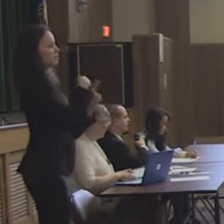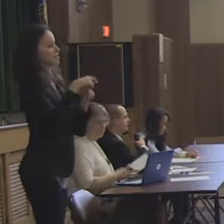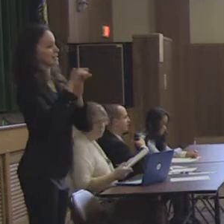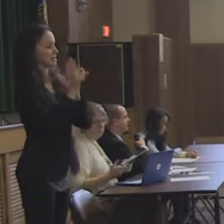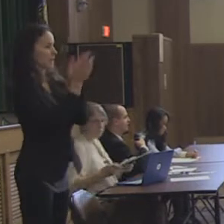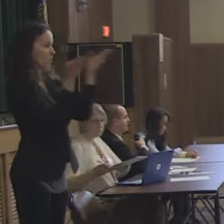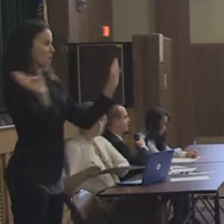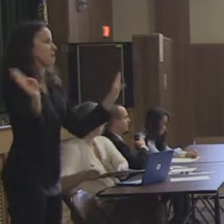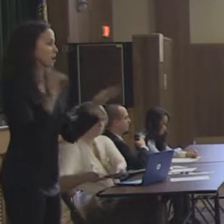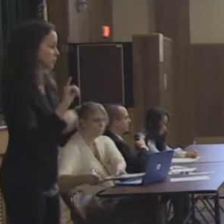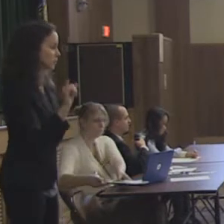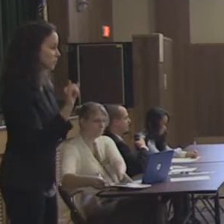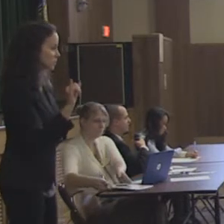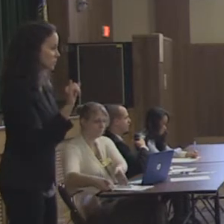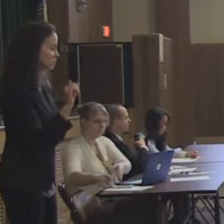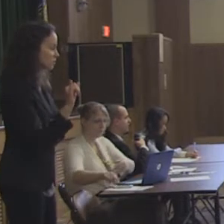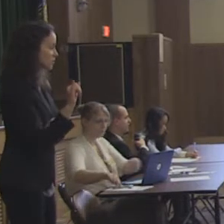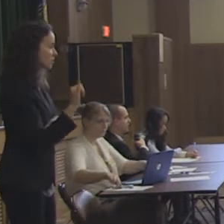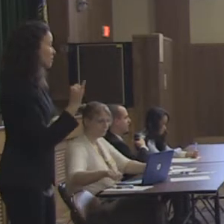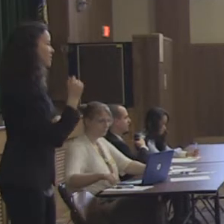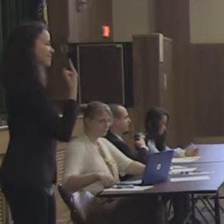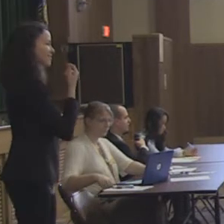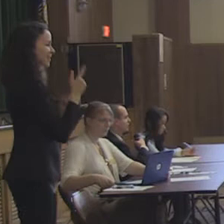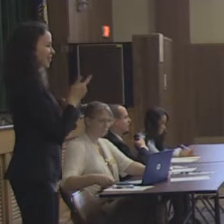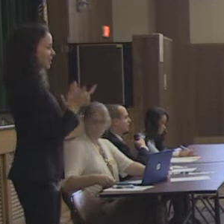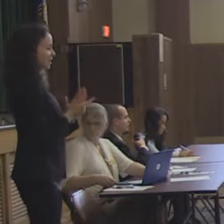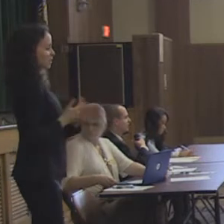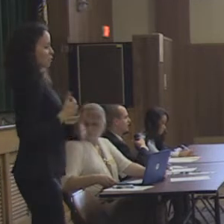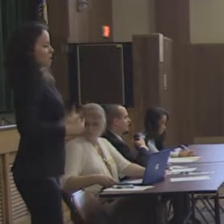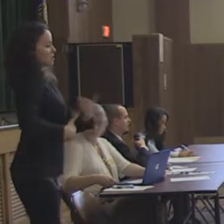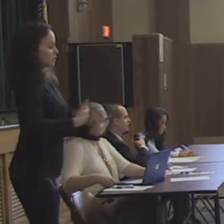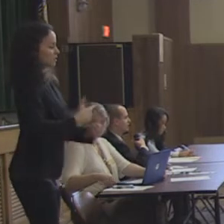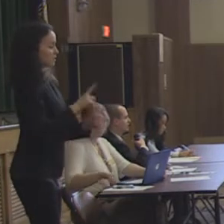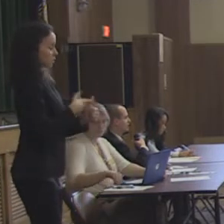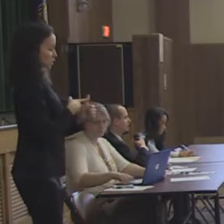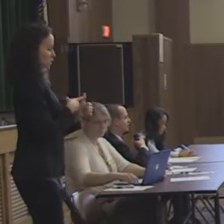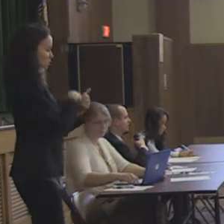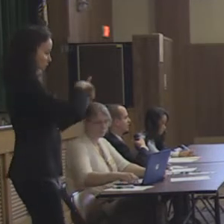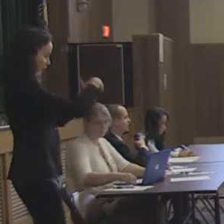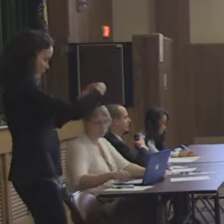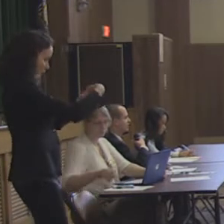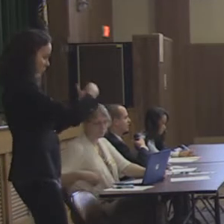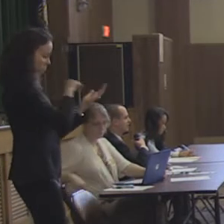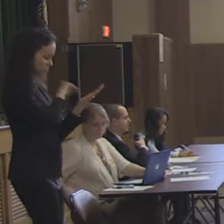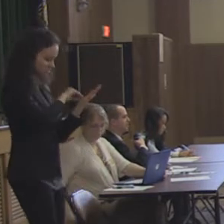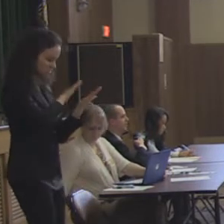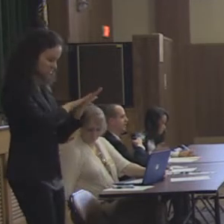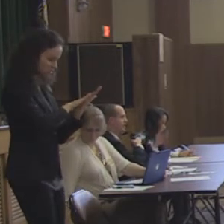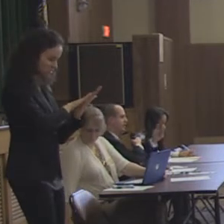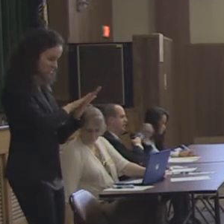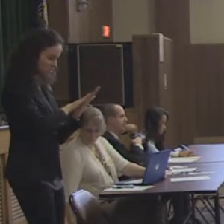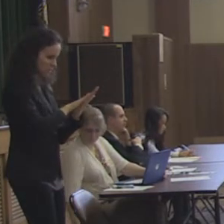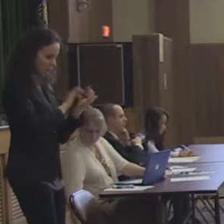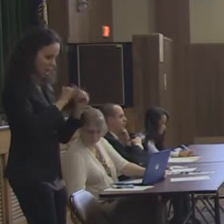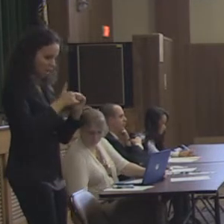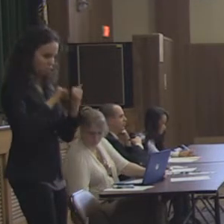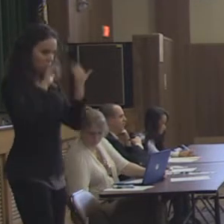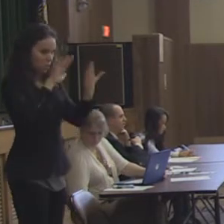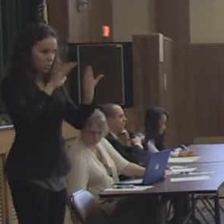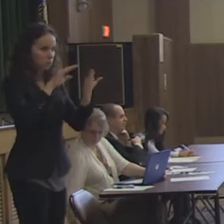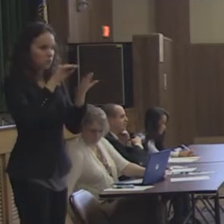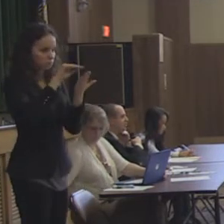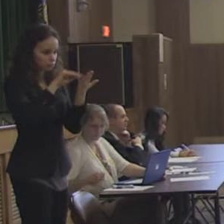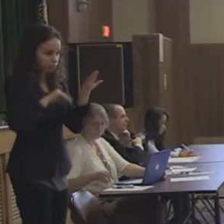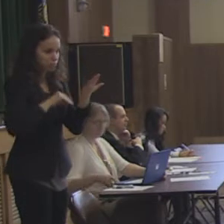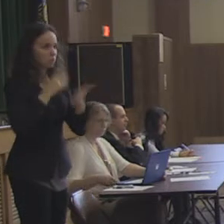but, you know, that's the legislative process. We got to see what the problem is, and we got to draft legislation to correct it. So again, if it's